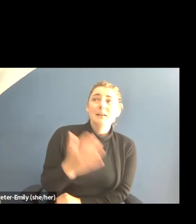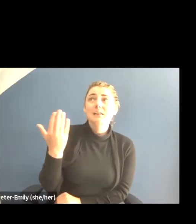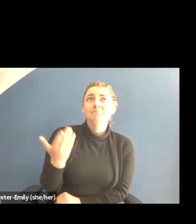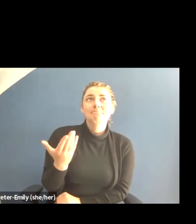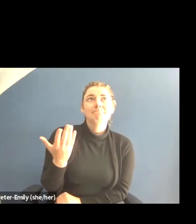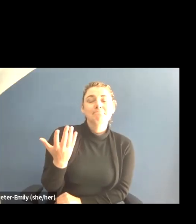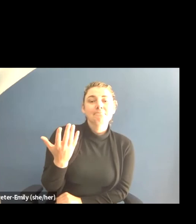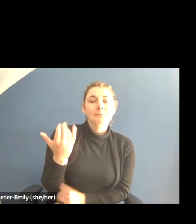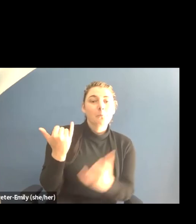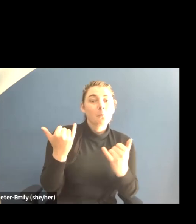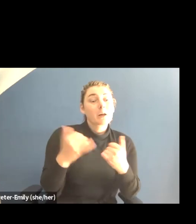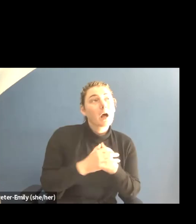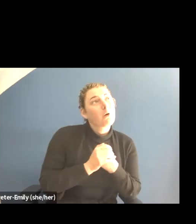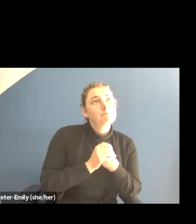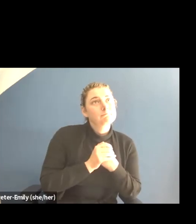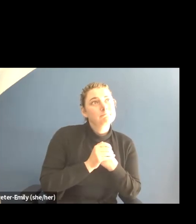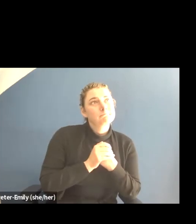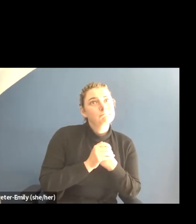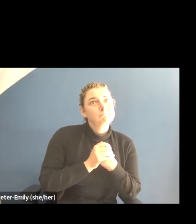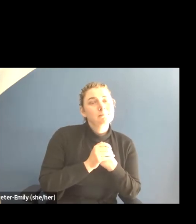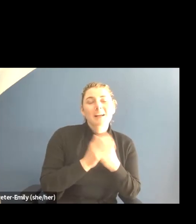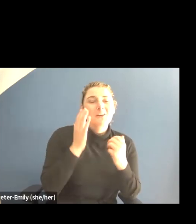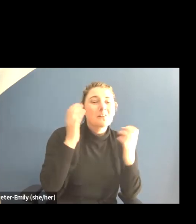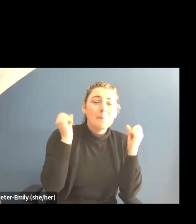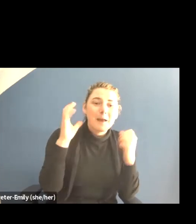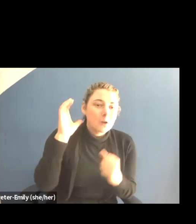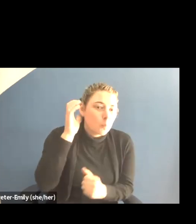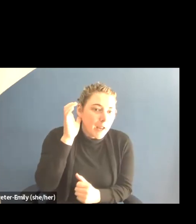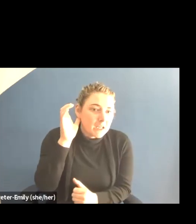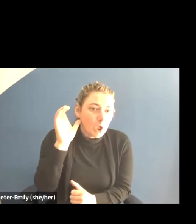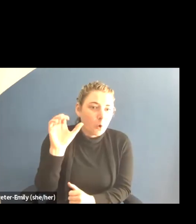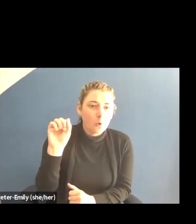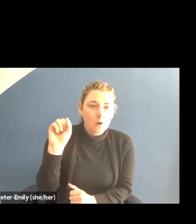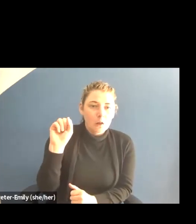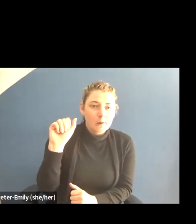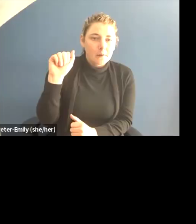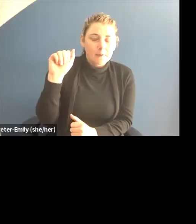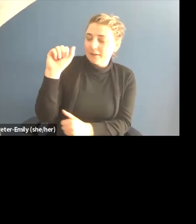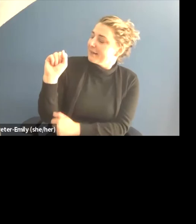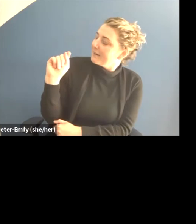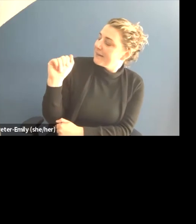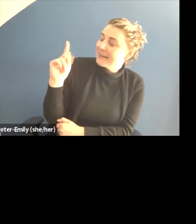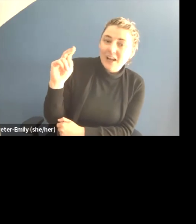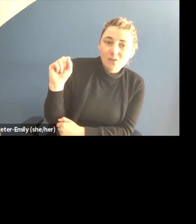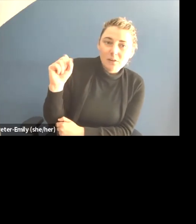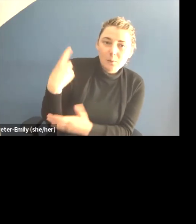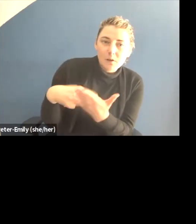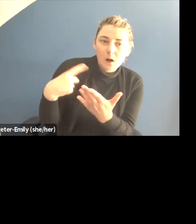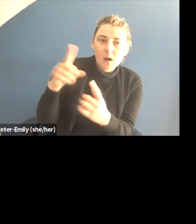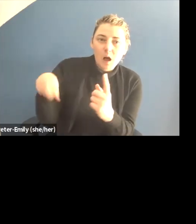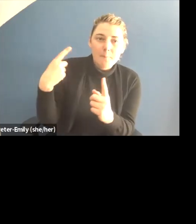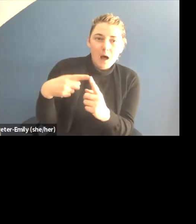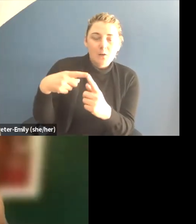time when many radio stations, as we talk about stories and stories that matter, at a time when many